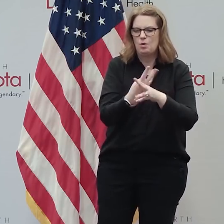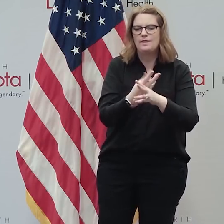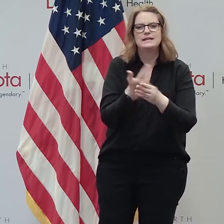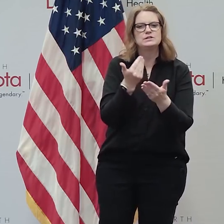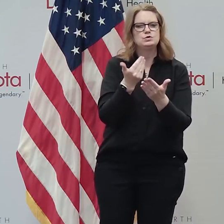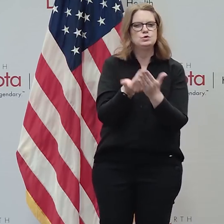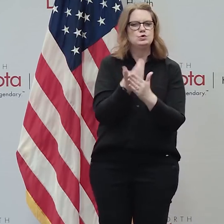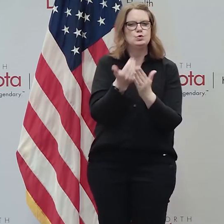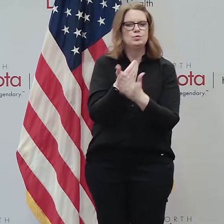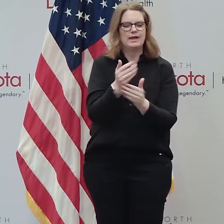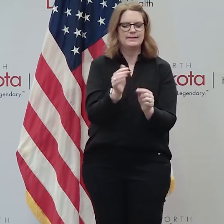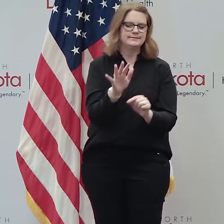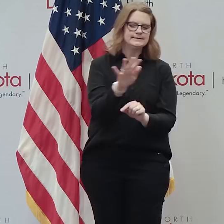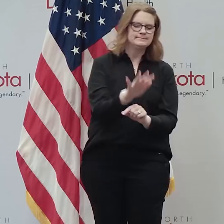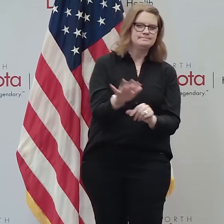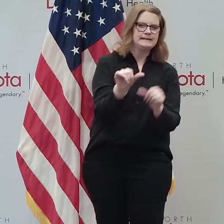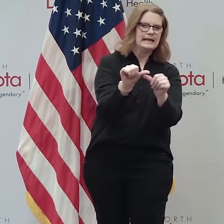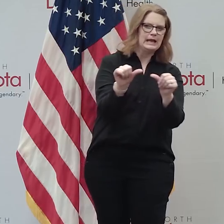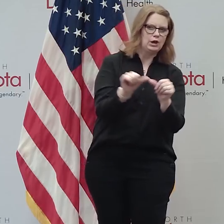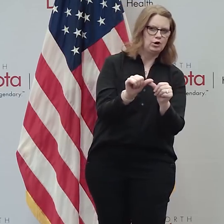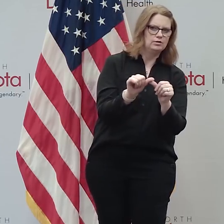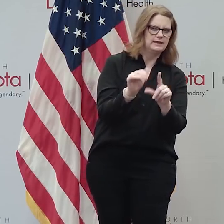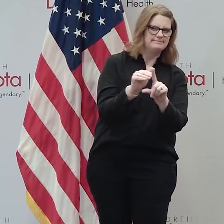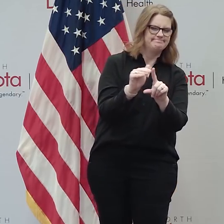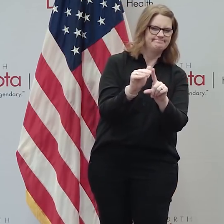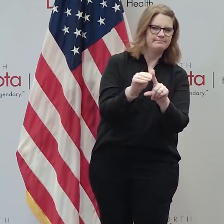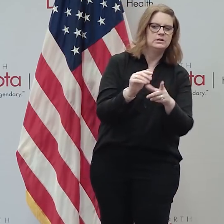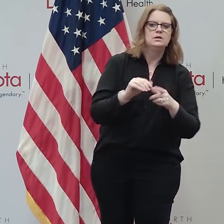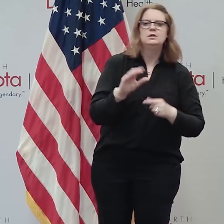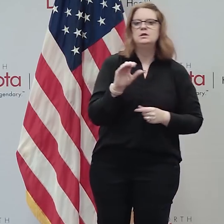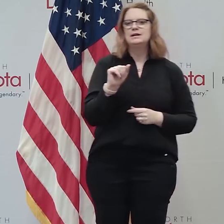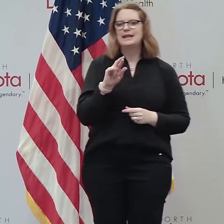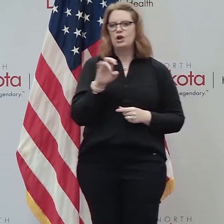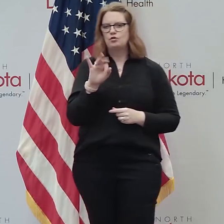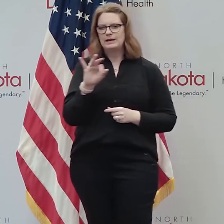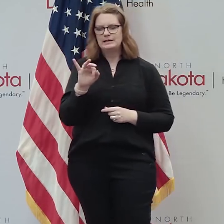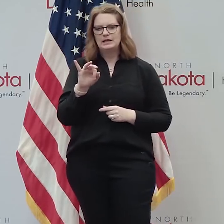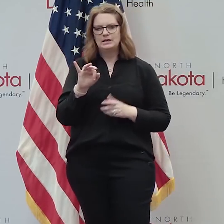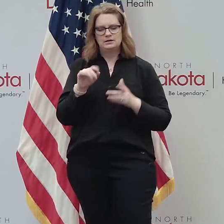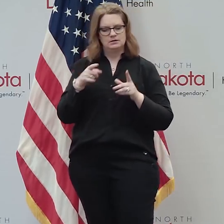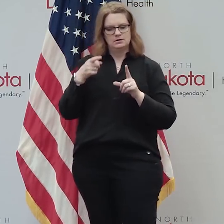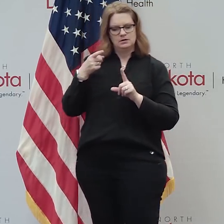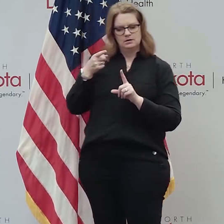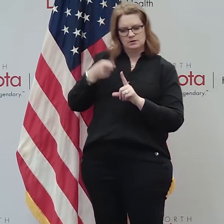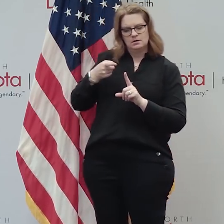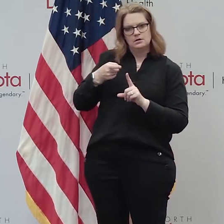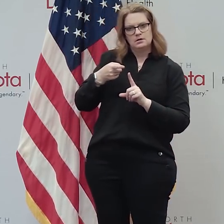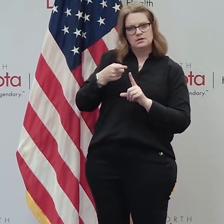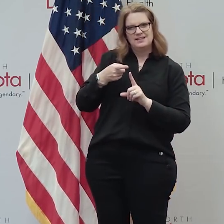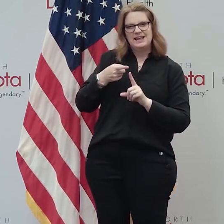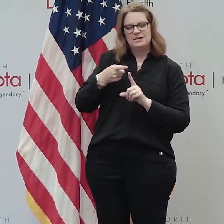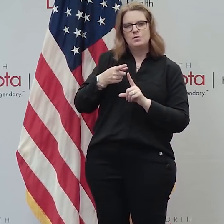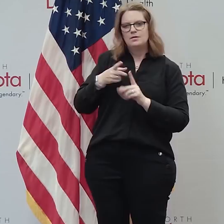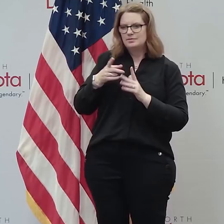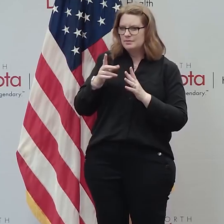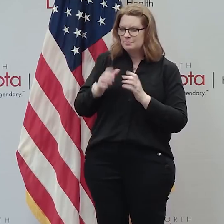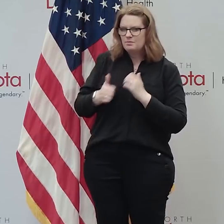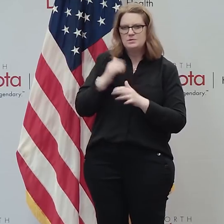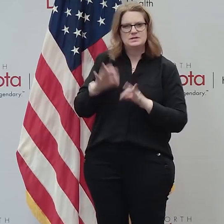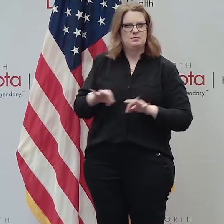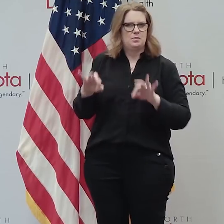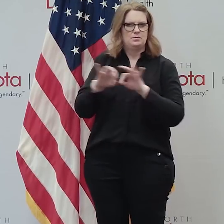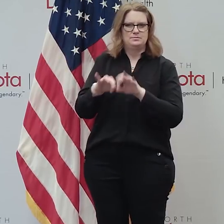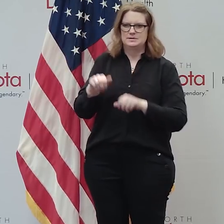proximity technology. Care19 originally was designed around a total design point that included privacy. As we've talked about here